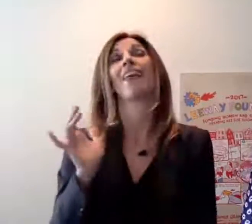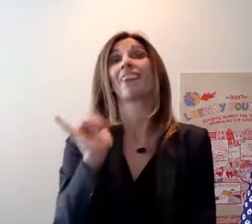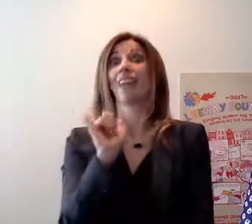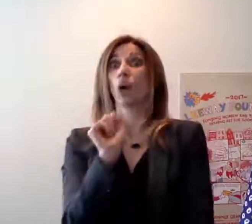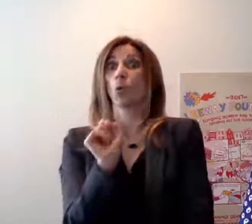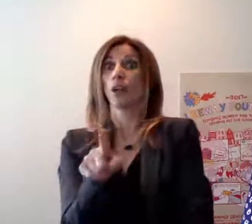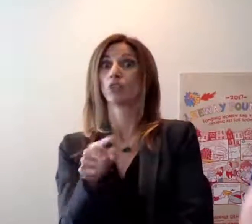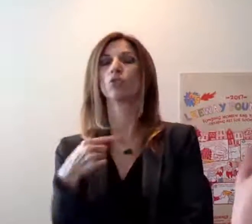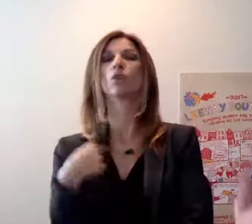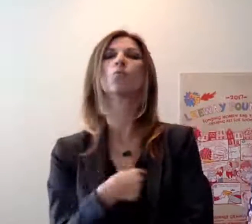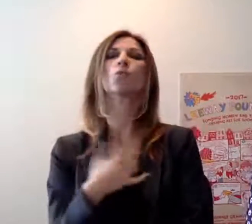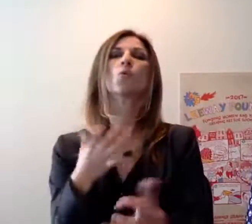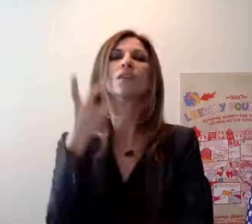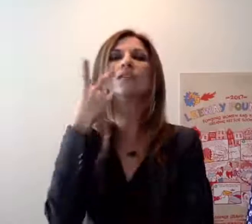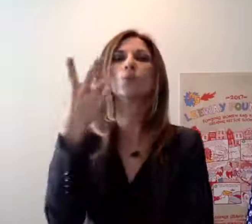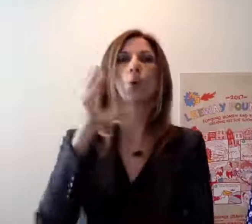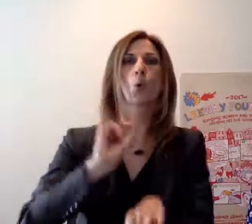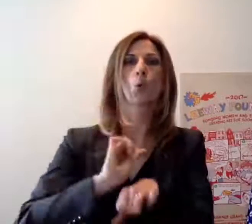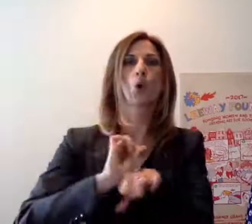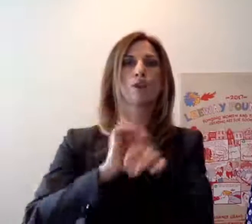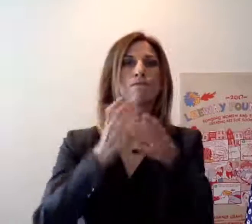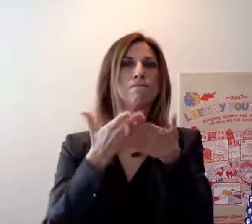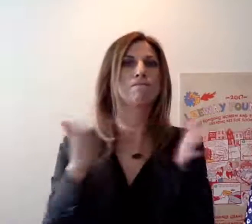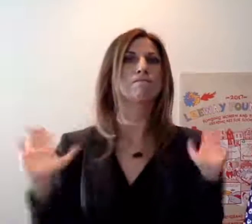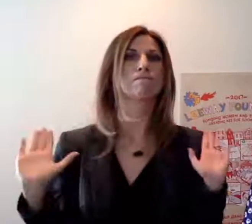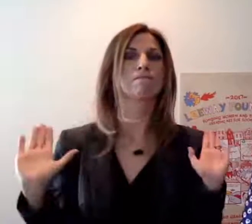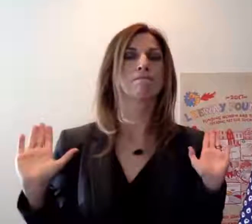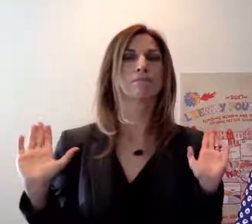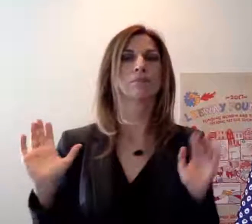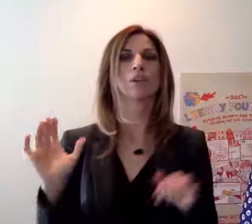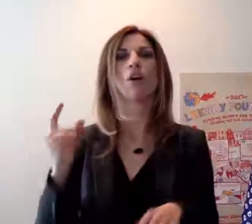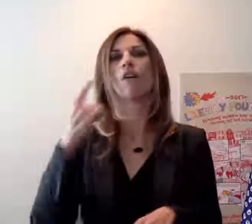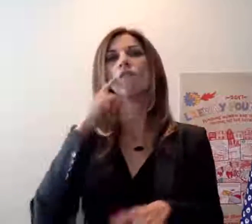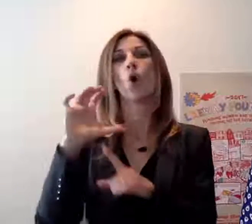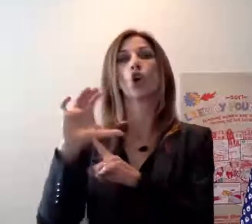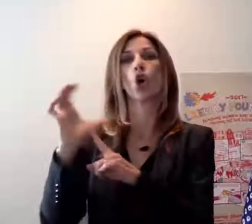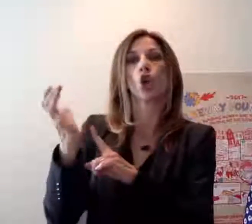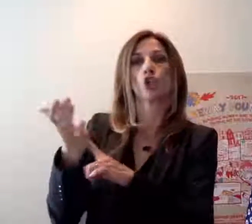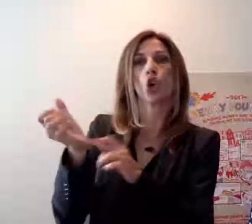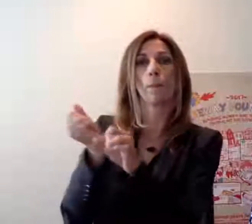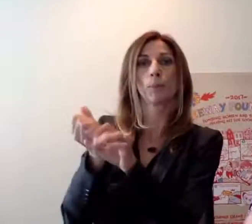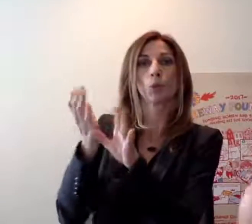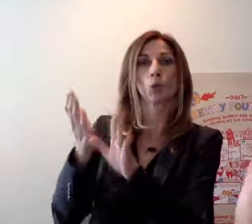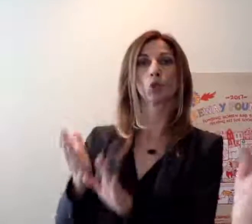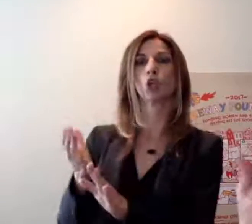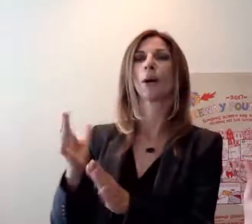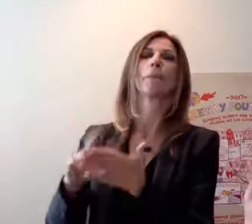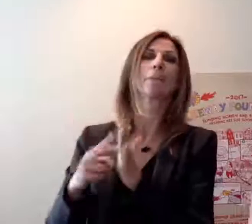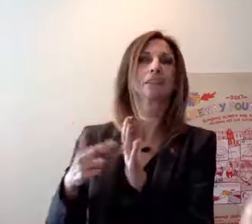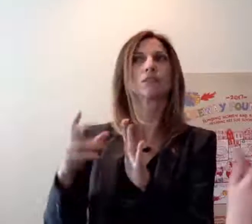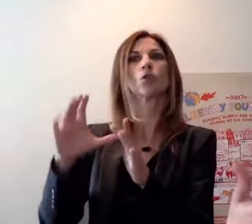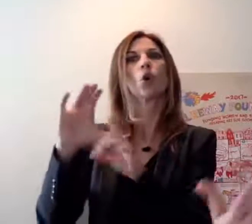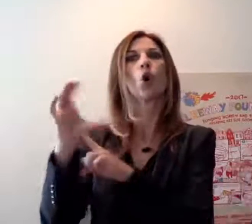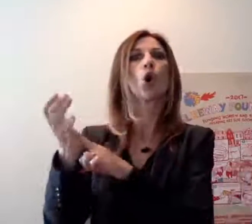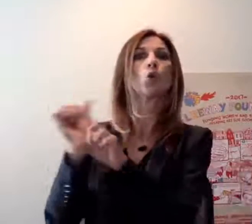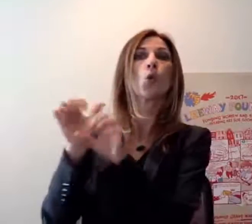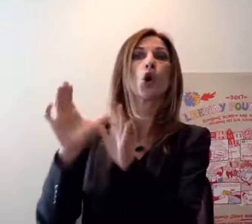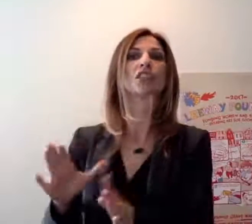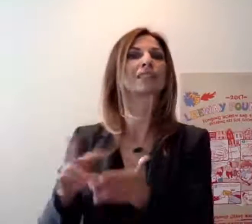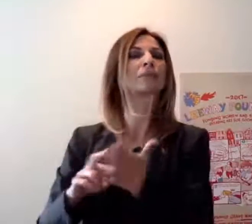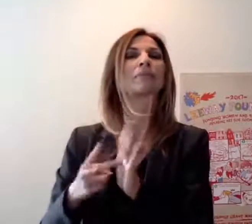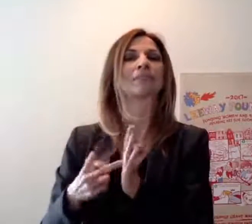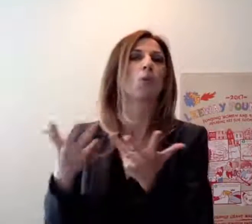at your work overall. So for cultural producers, it's like, or for cultural workers, it's what kinds of